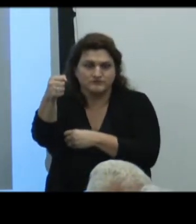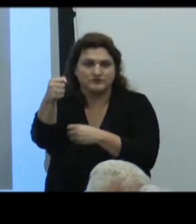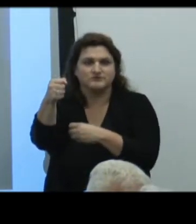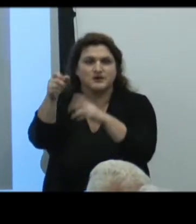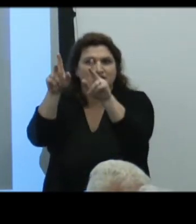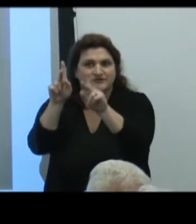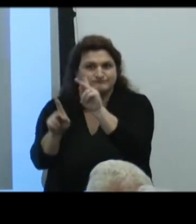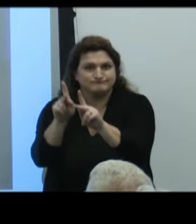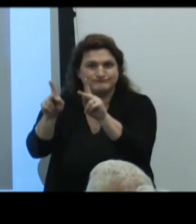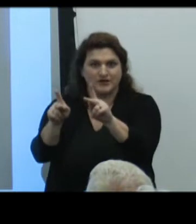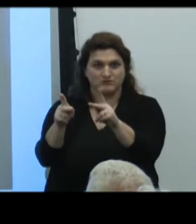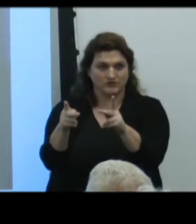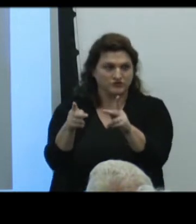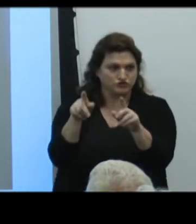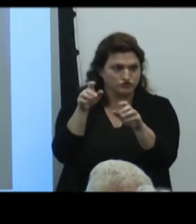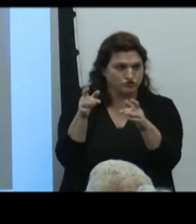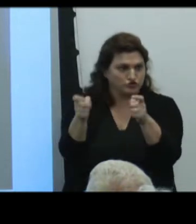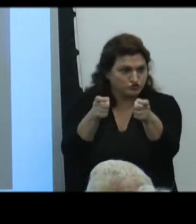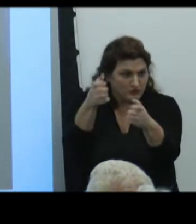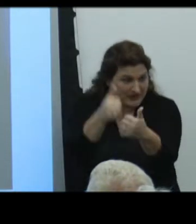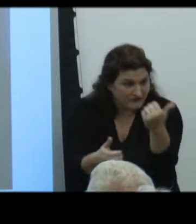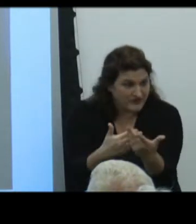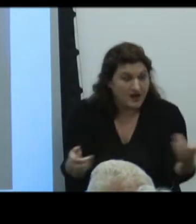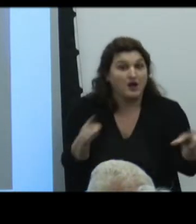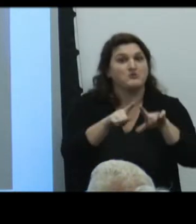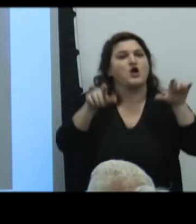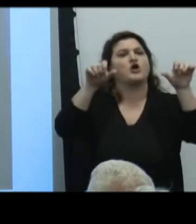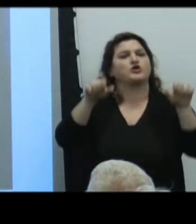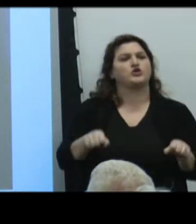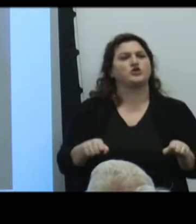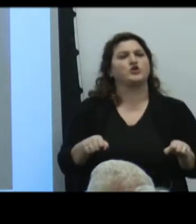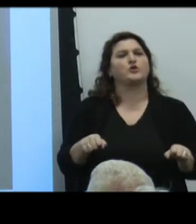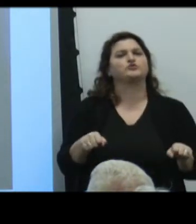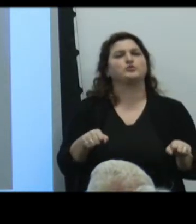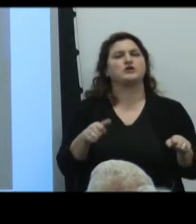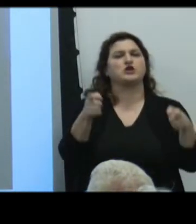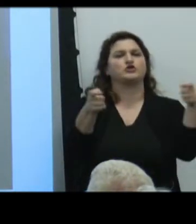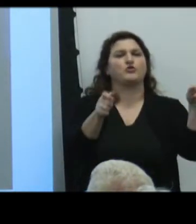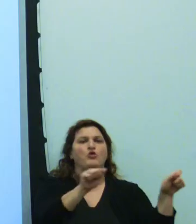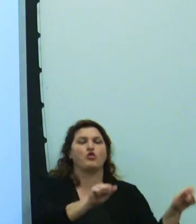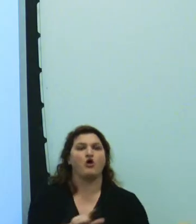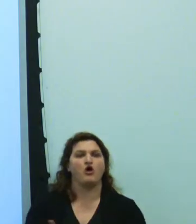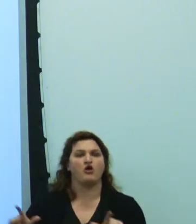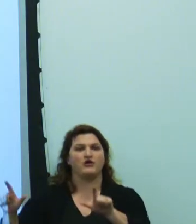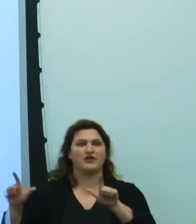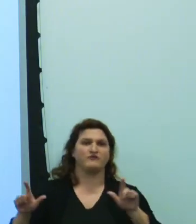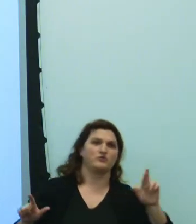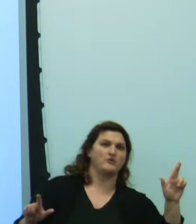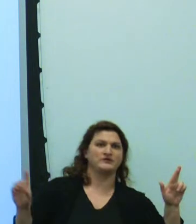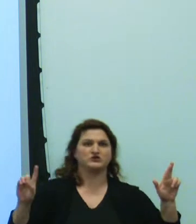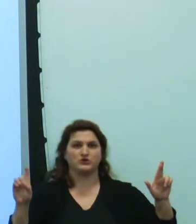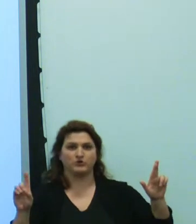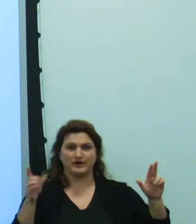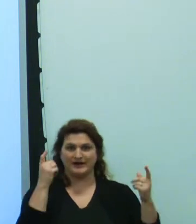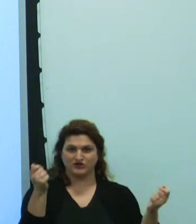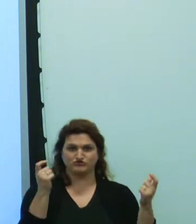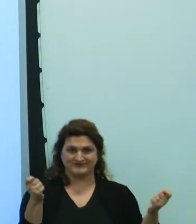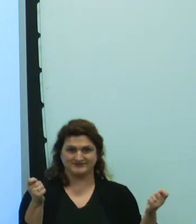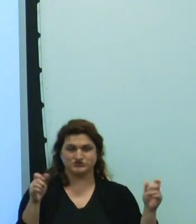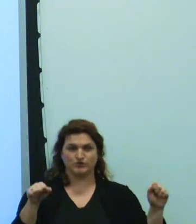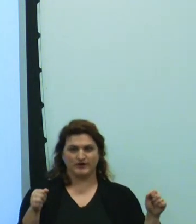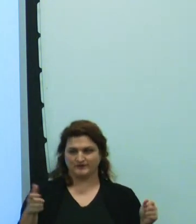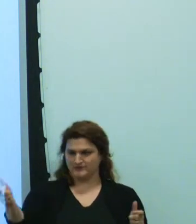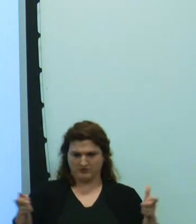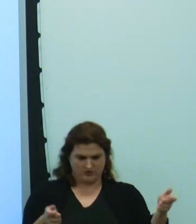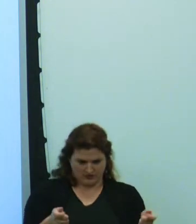could mitigate all of the partisan interests. And, you know, I think it's exciting to imagine,